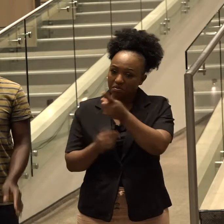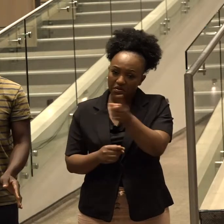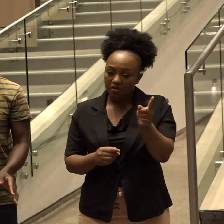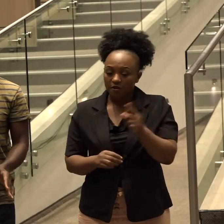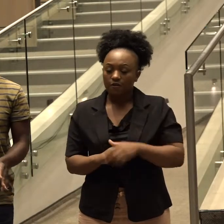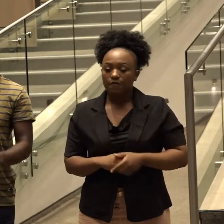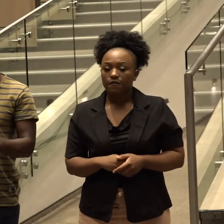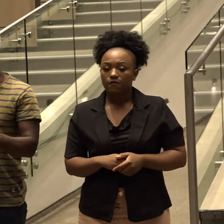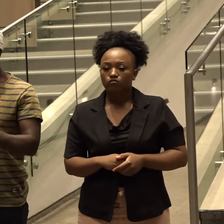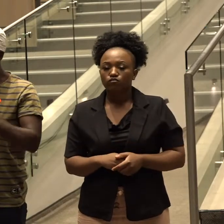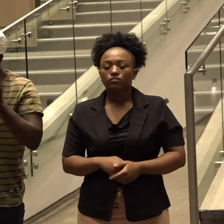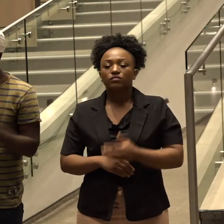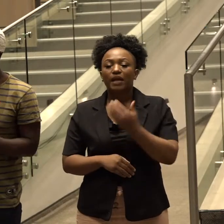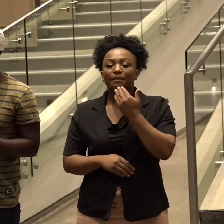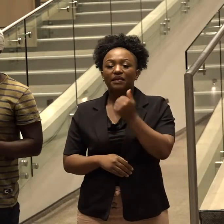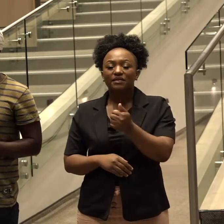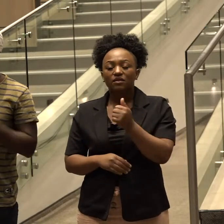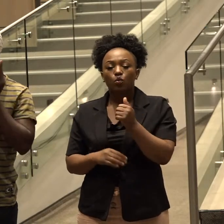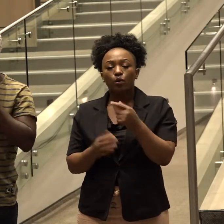foreign